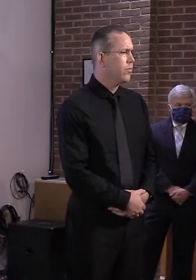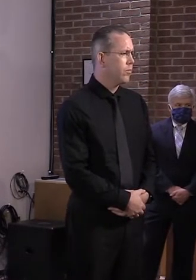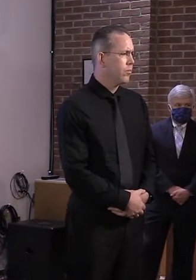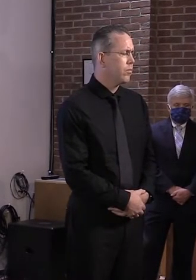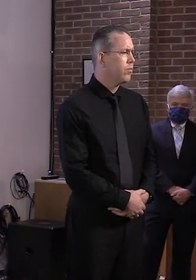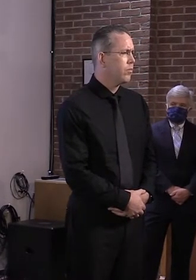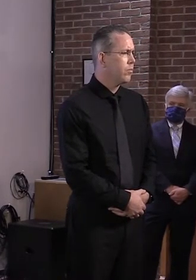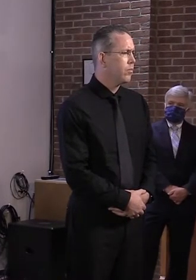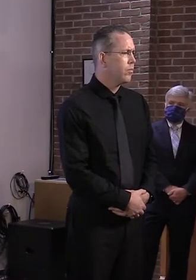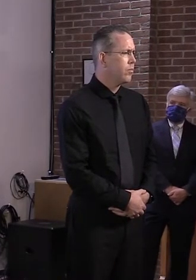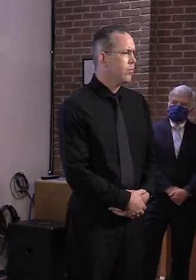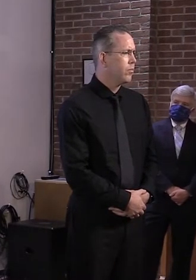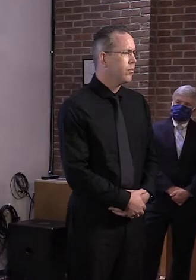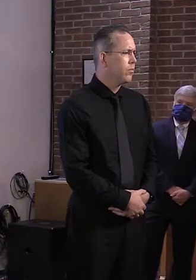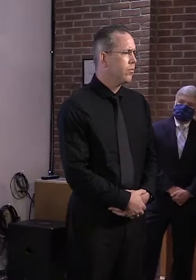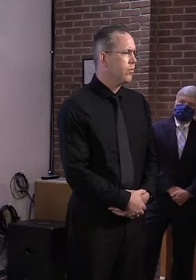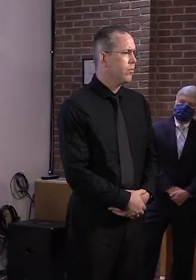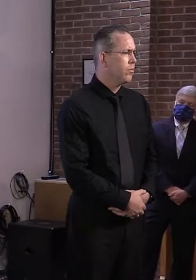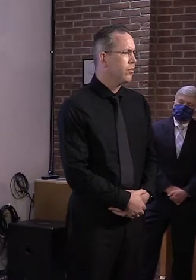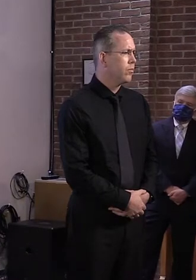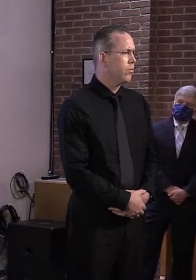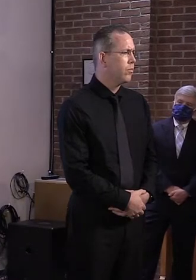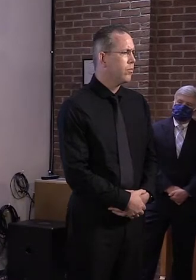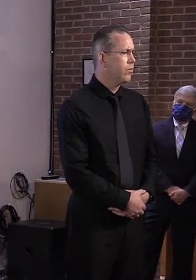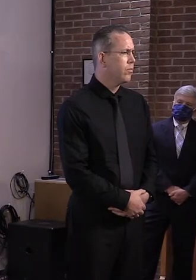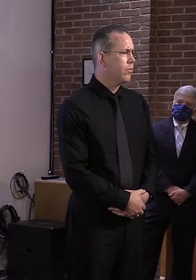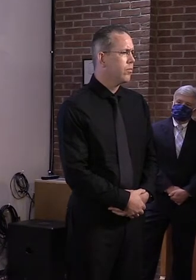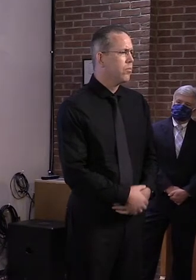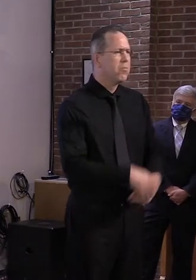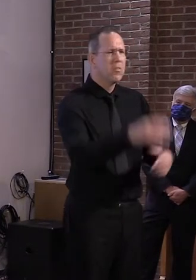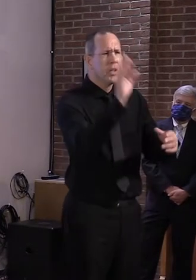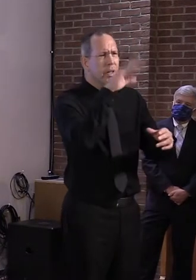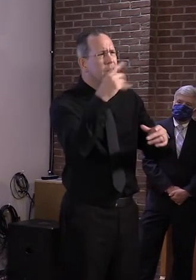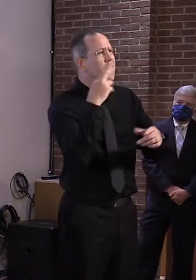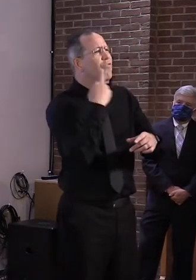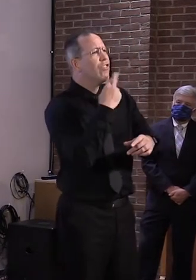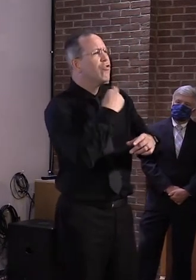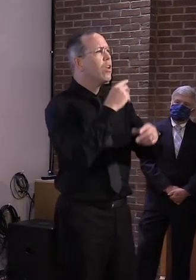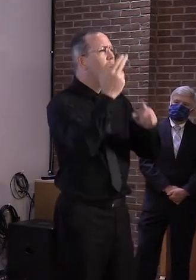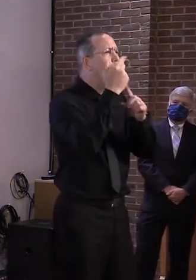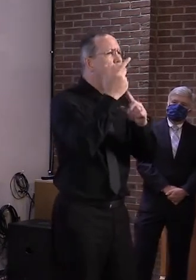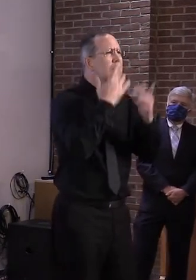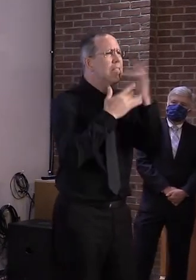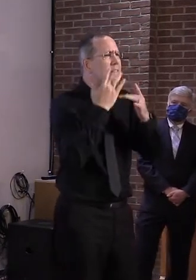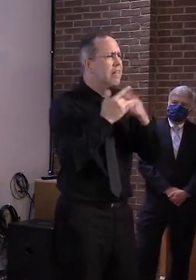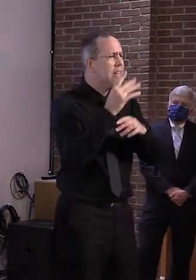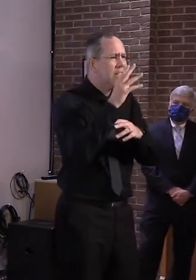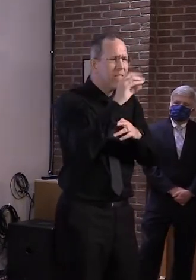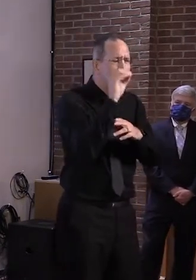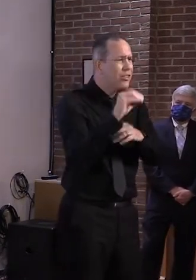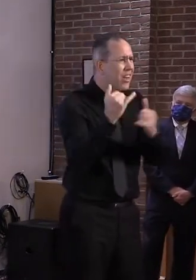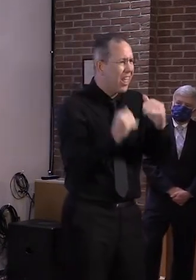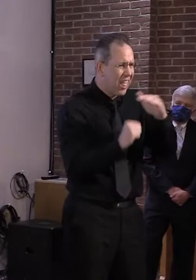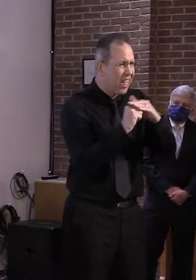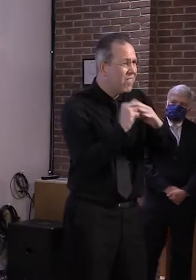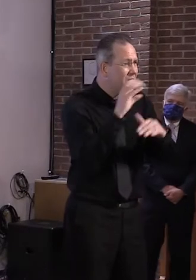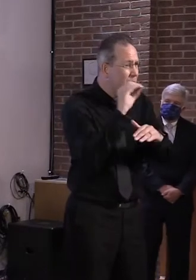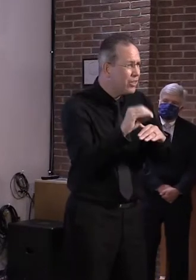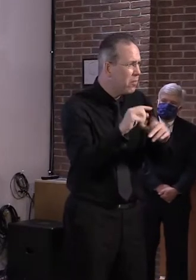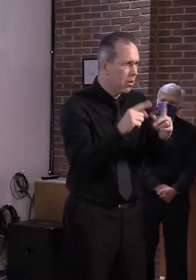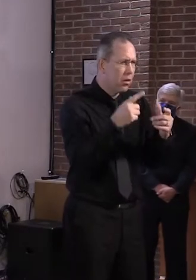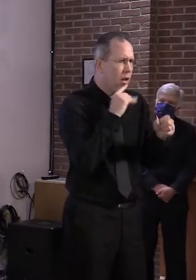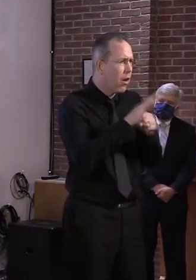we see any traction on that, and what does the data have to look like for us to open up? Yeah, again, as you know, I've